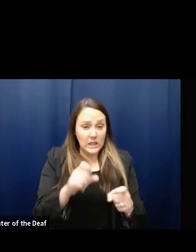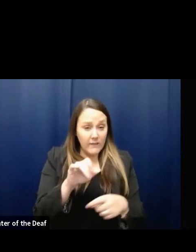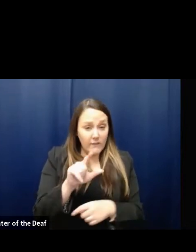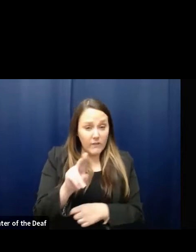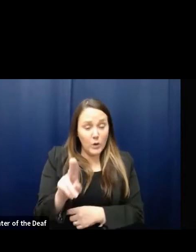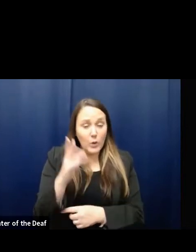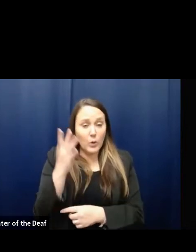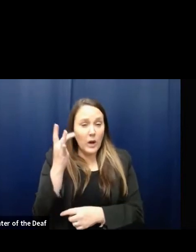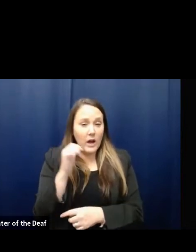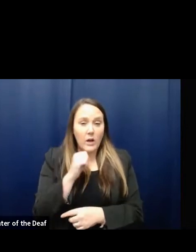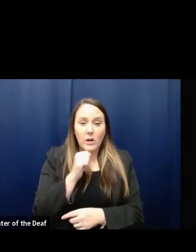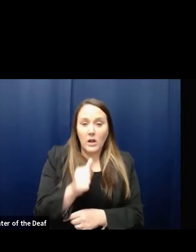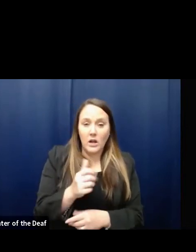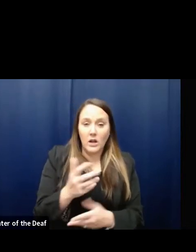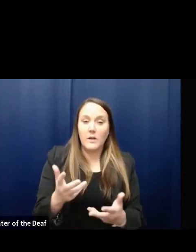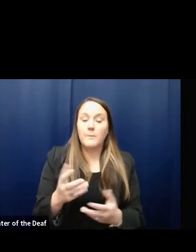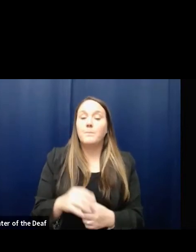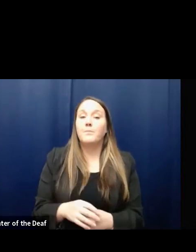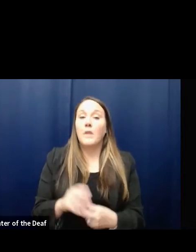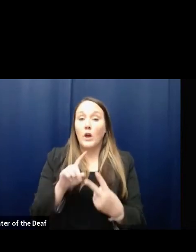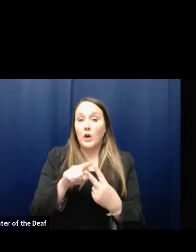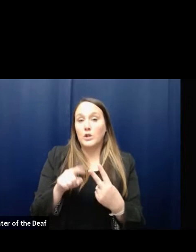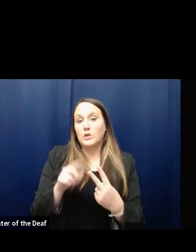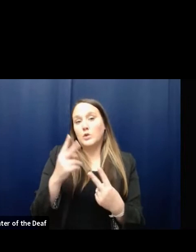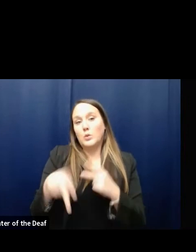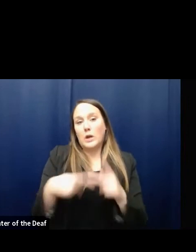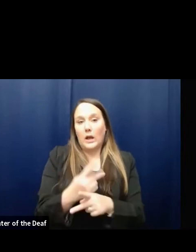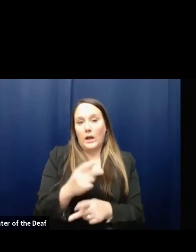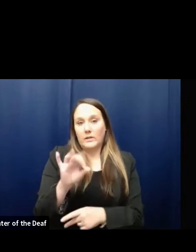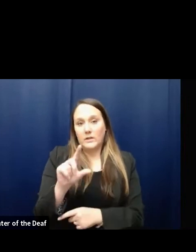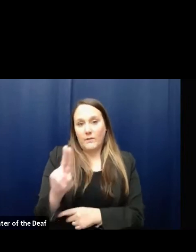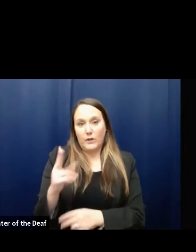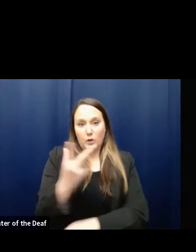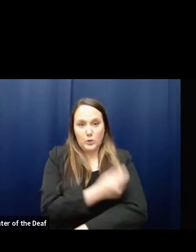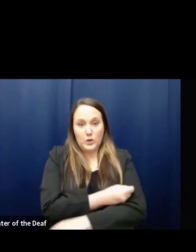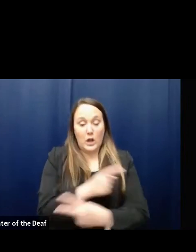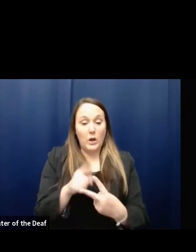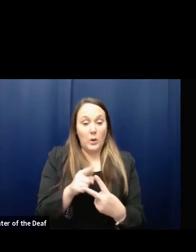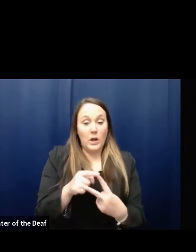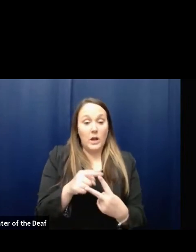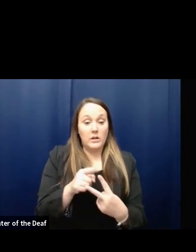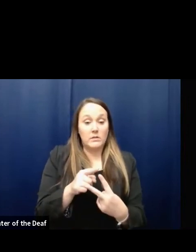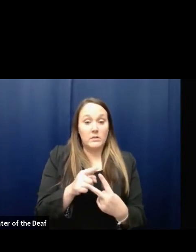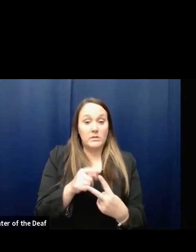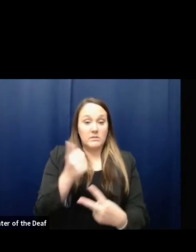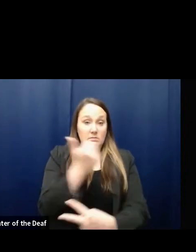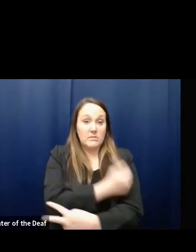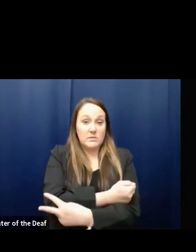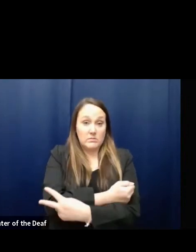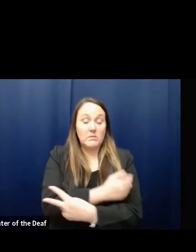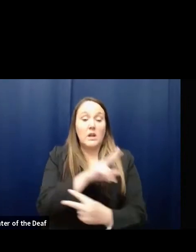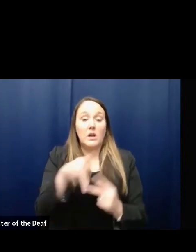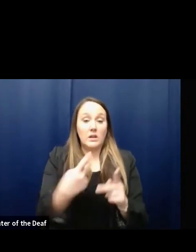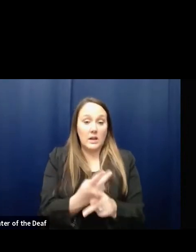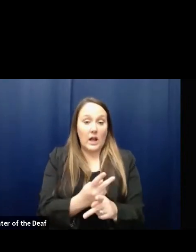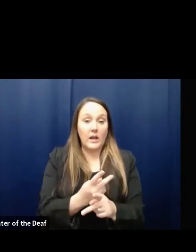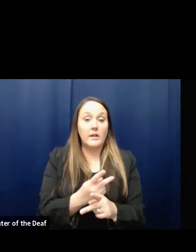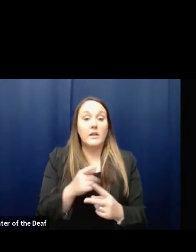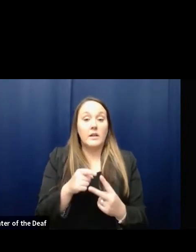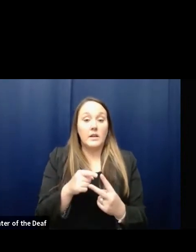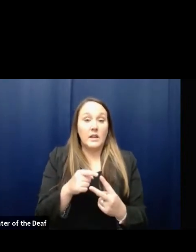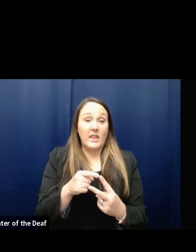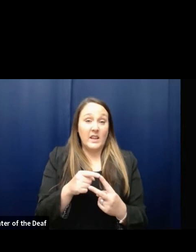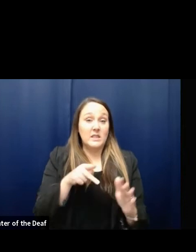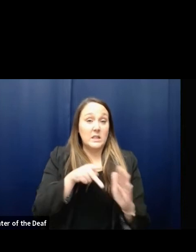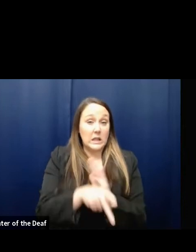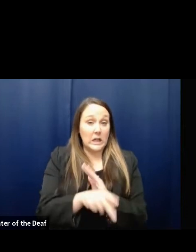not? So there are two kinds of flu shots. One is an injectable kind of flu shot, and it's a killed